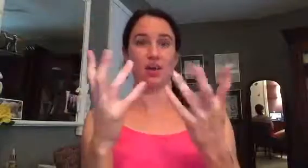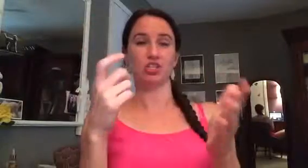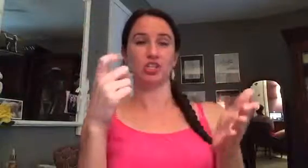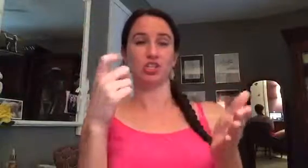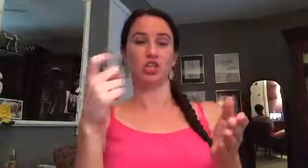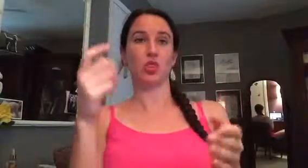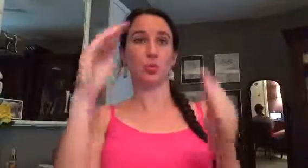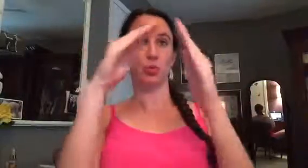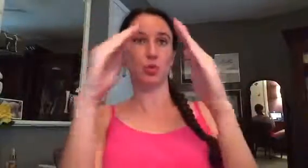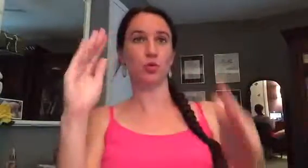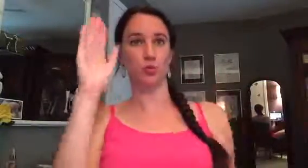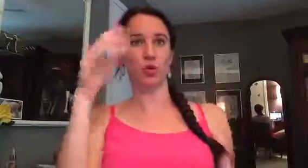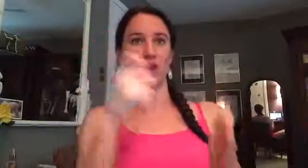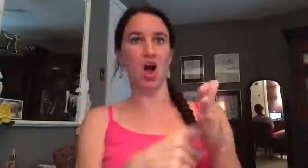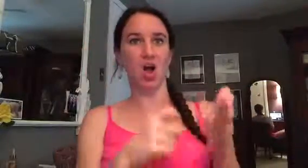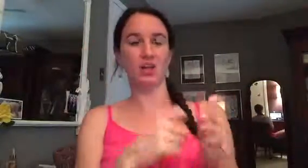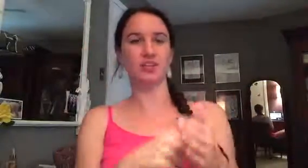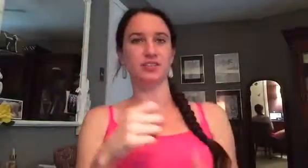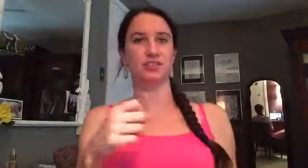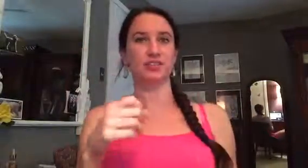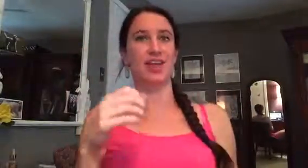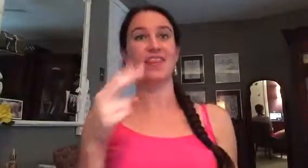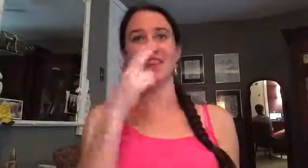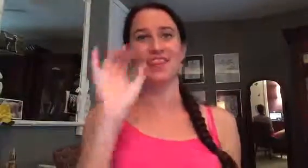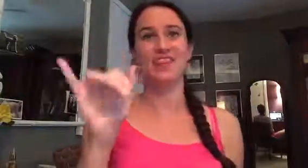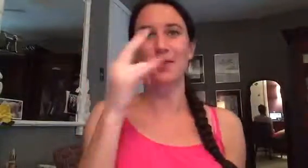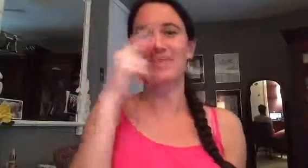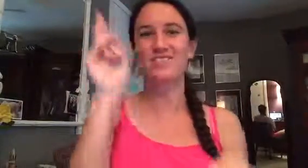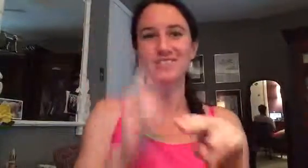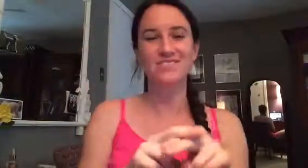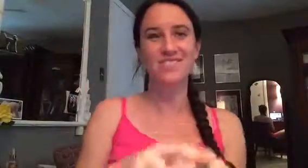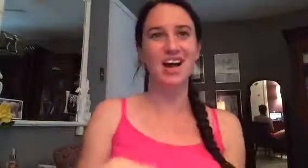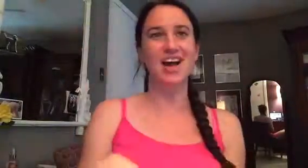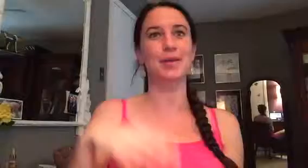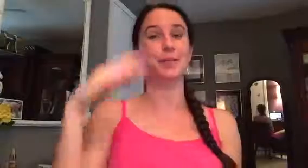fun because we'll be using our new triangle formula.